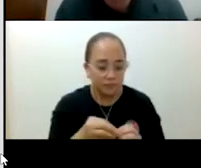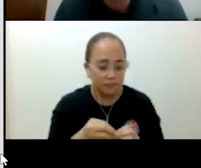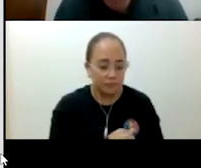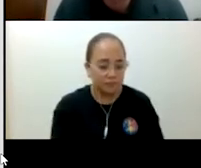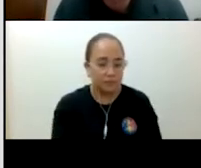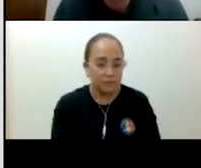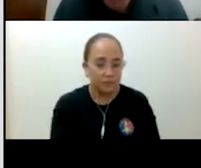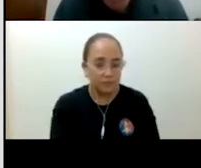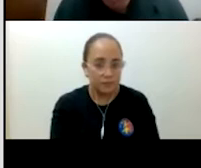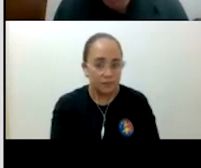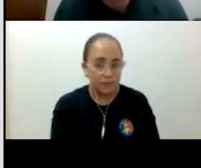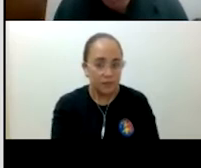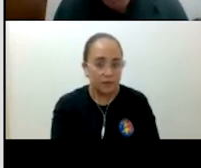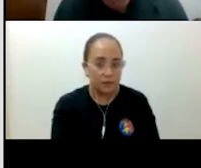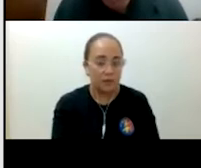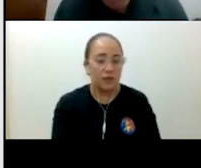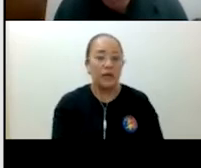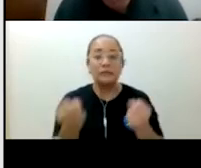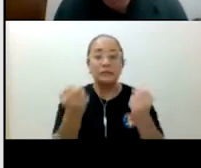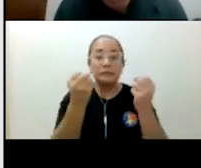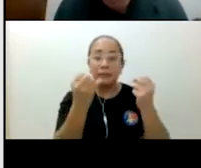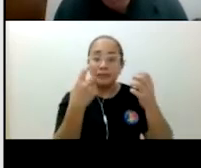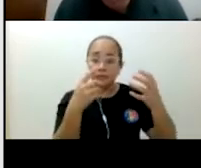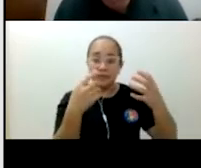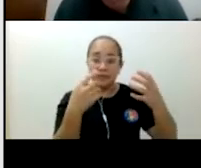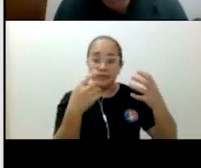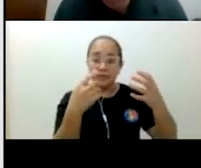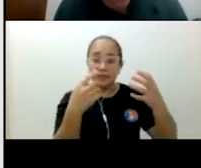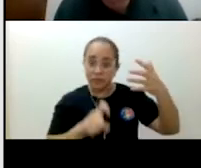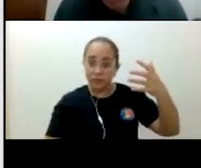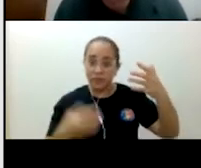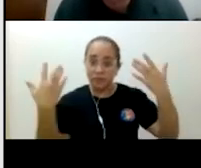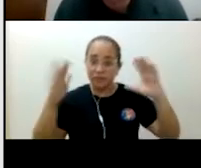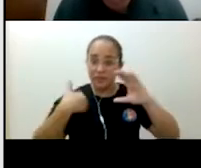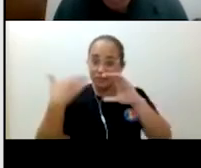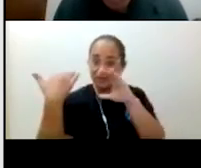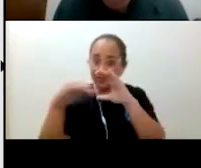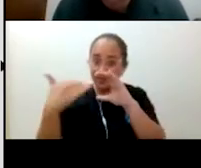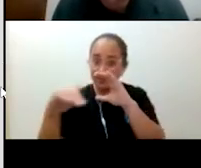Okay, so many of the questions I sent you are the same.